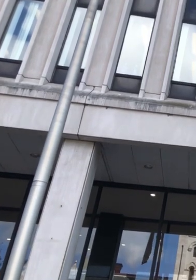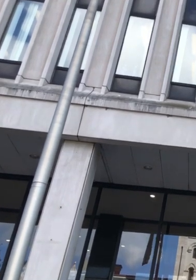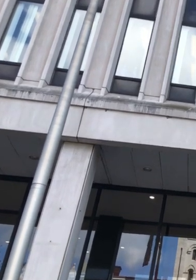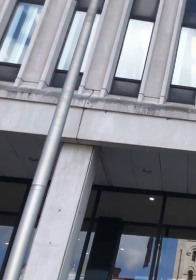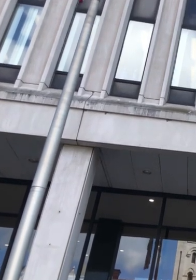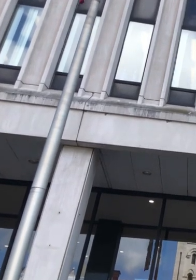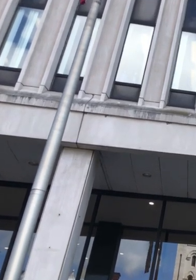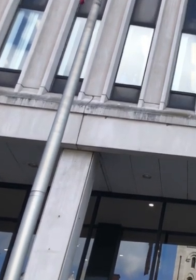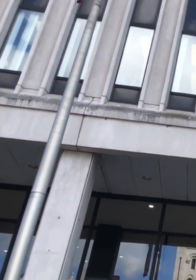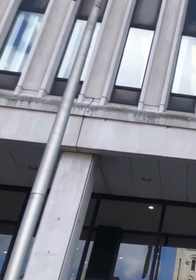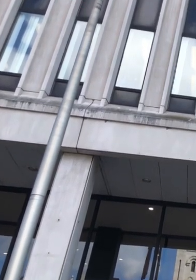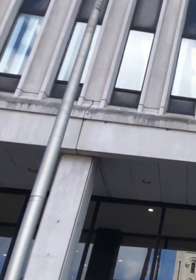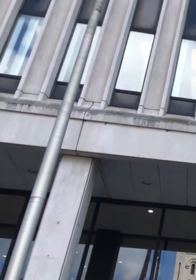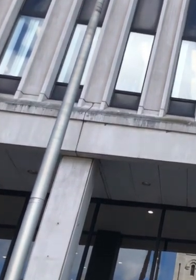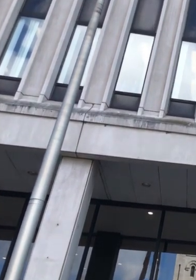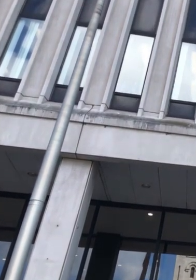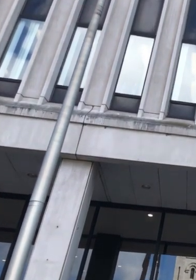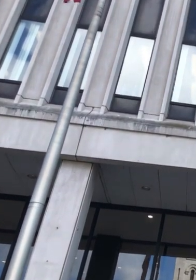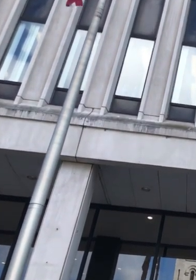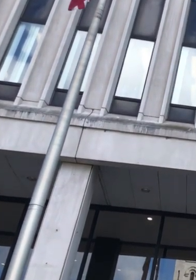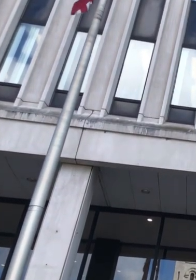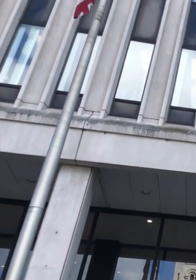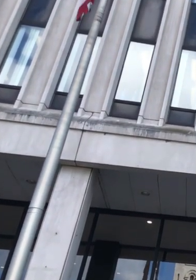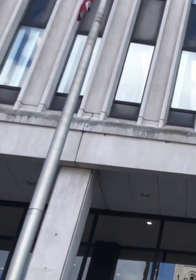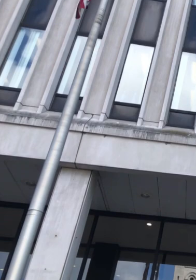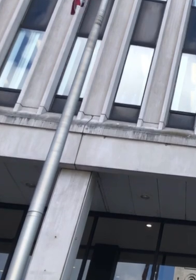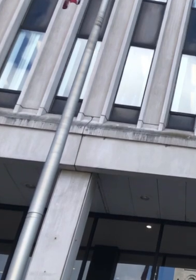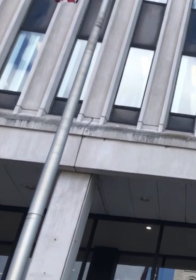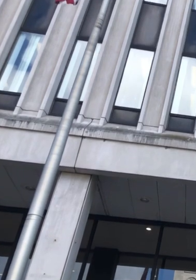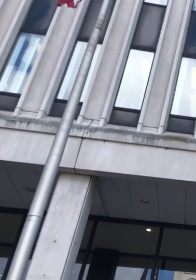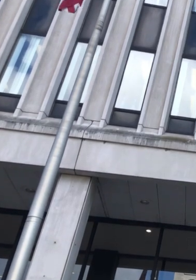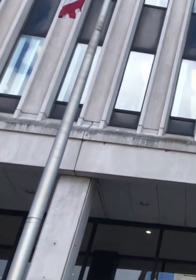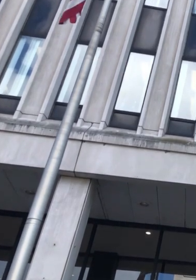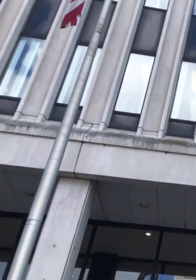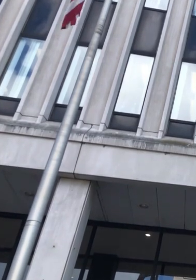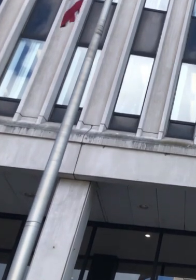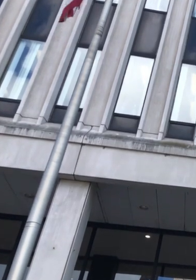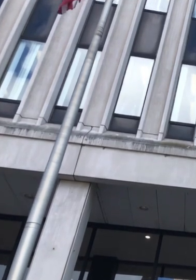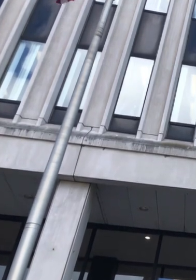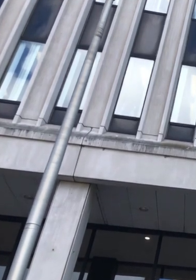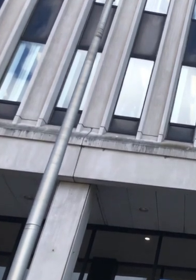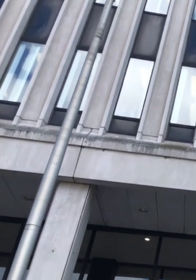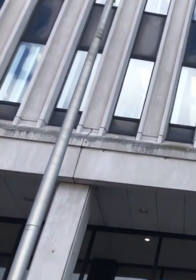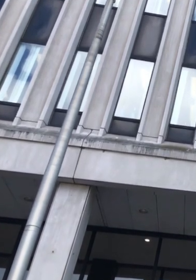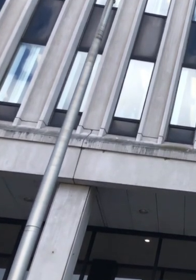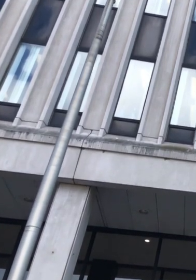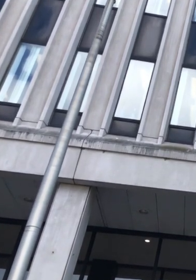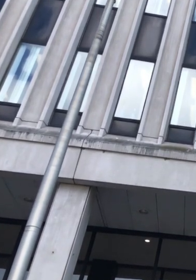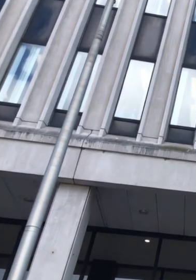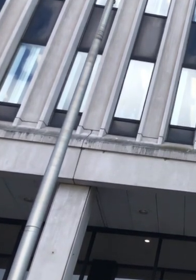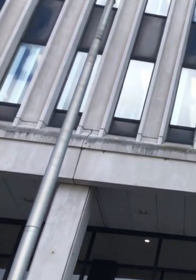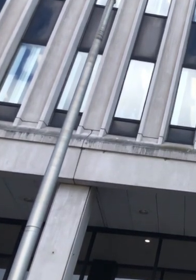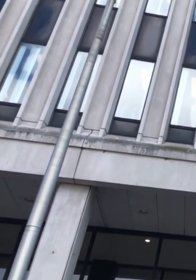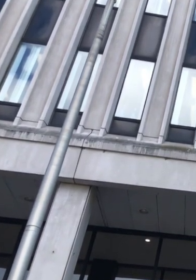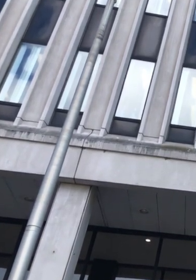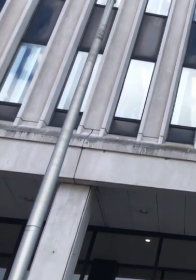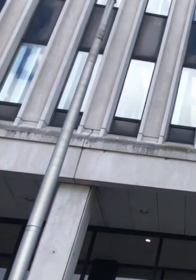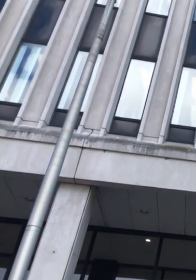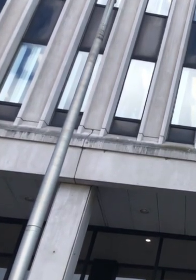mountains. You raise me up to walk on stormy